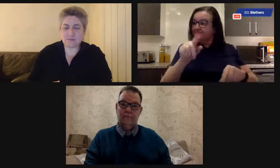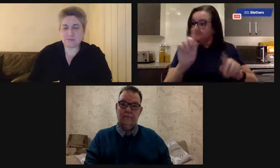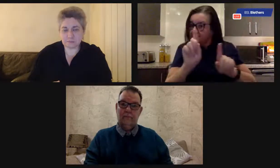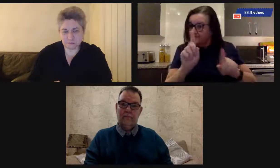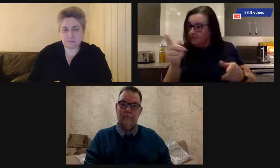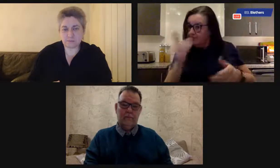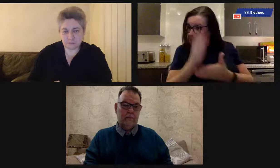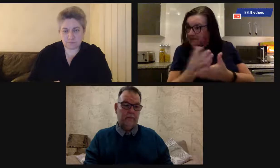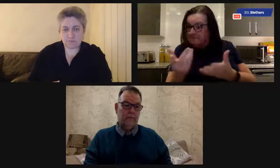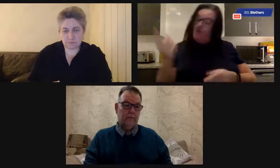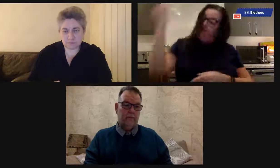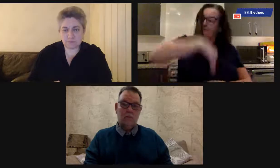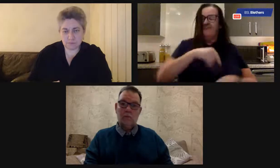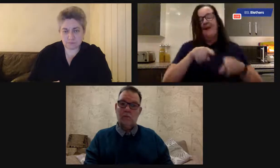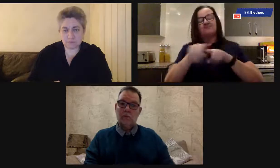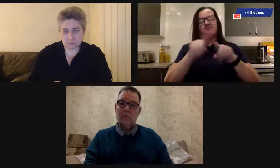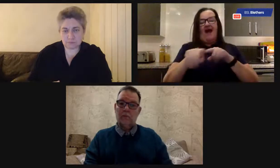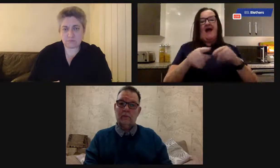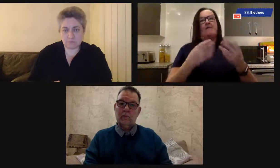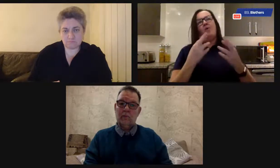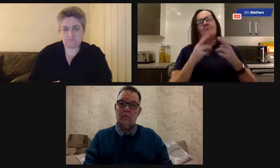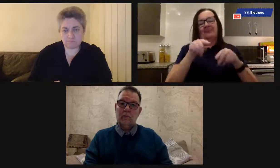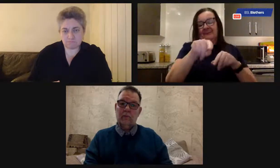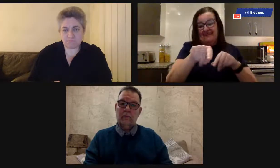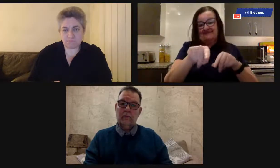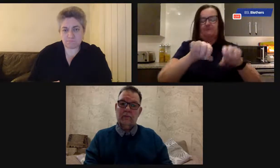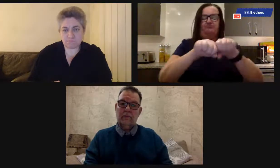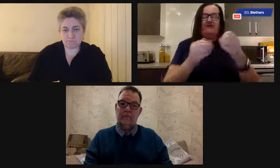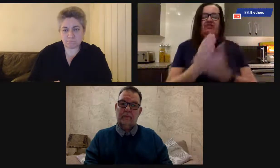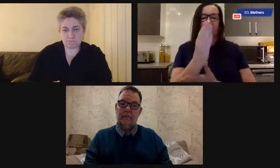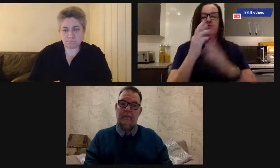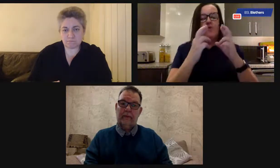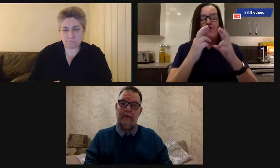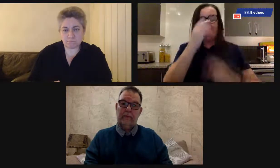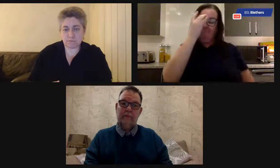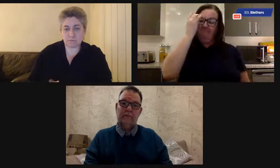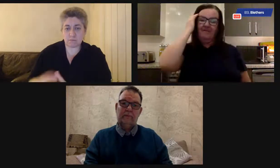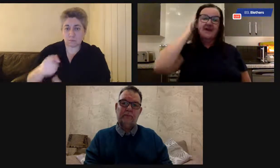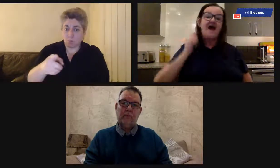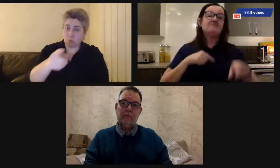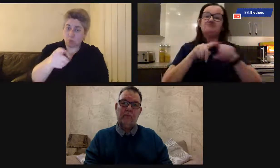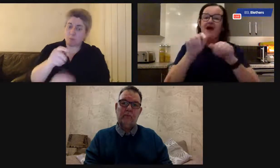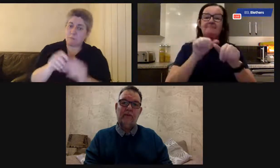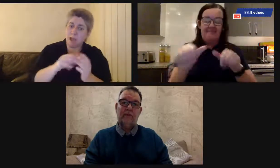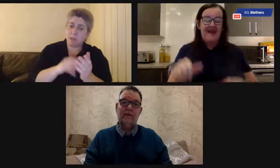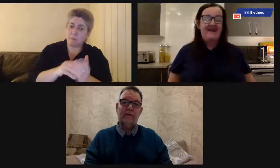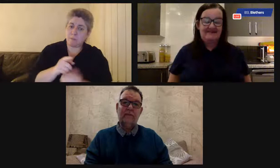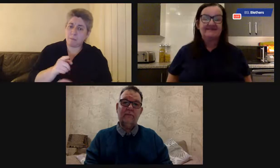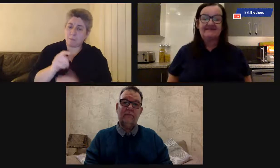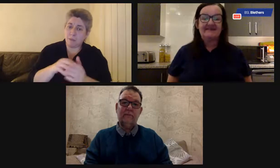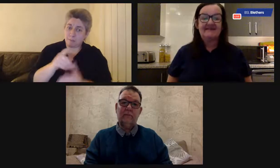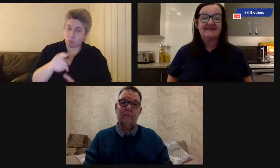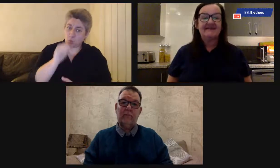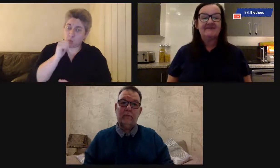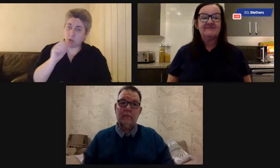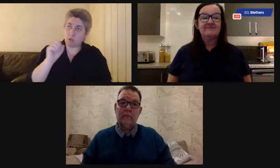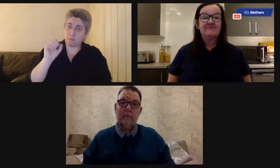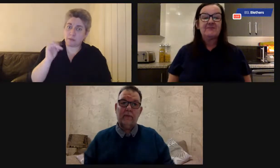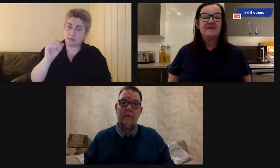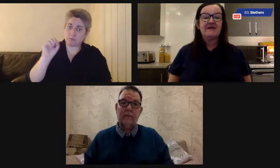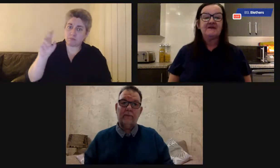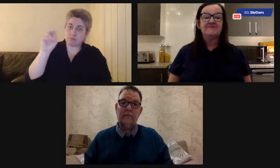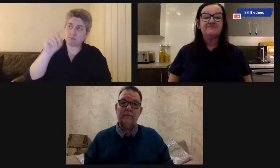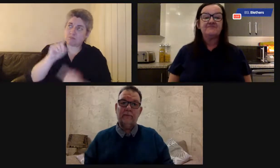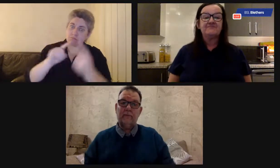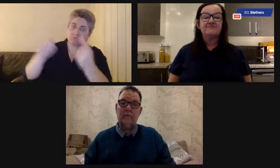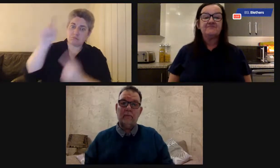I can now say, look, this is what we were talking about. And hopefully this, through BSL Blethers, will